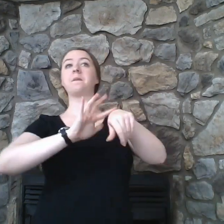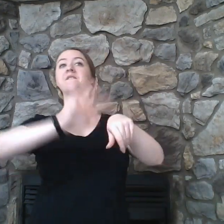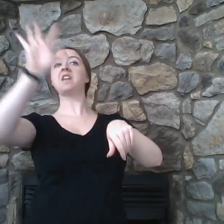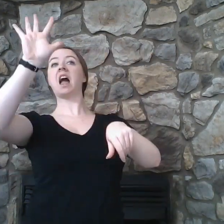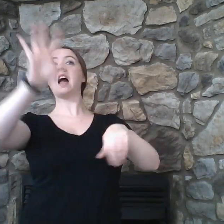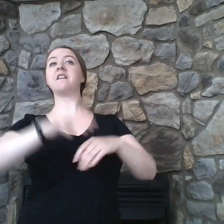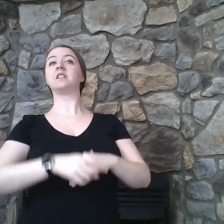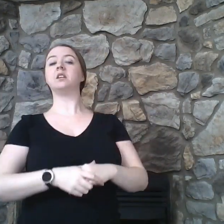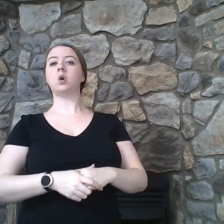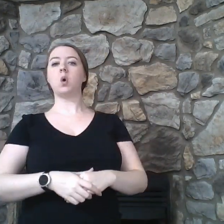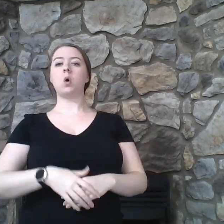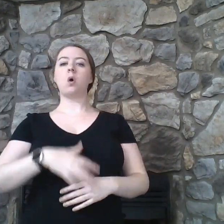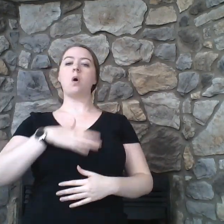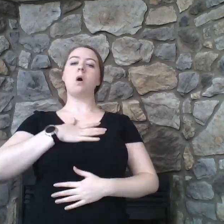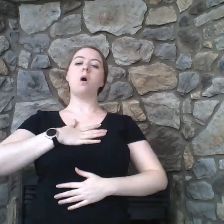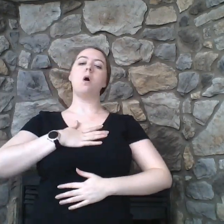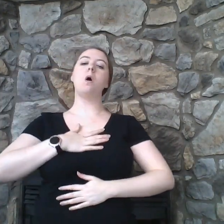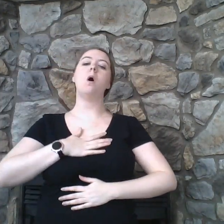5 o'clock."